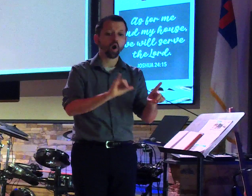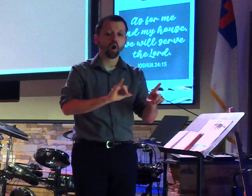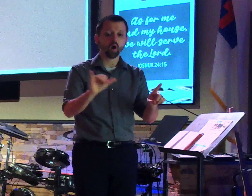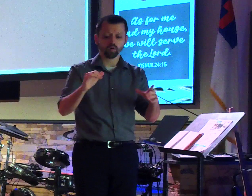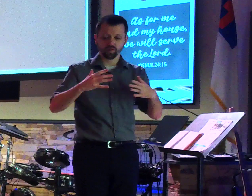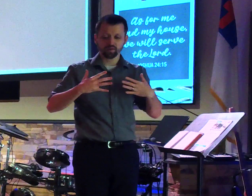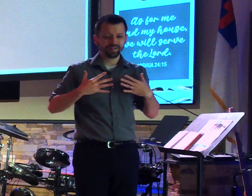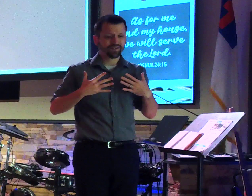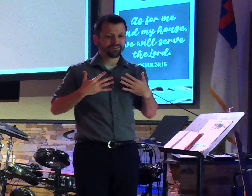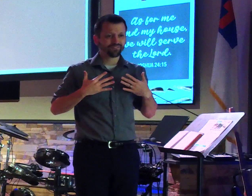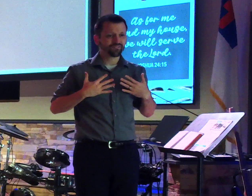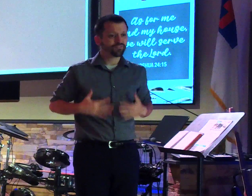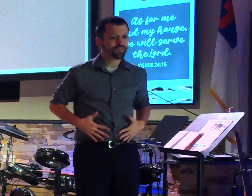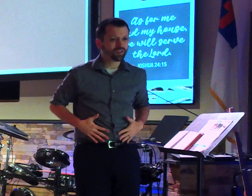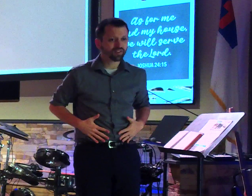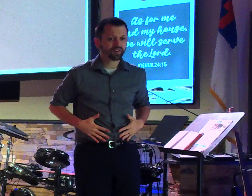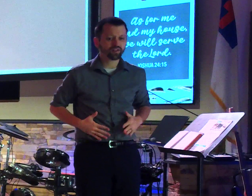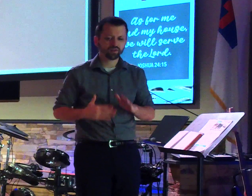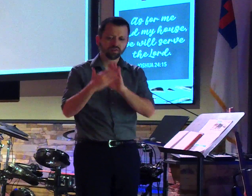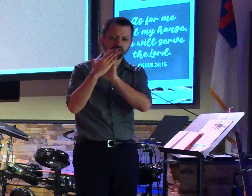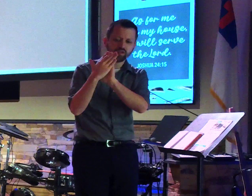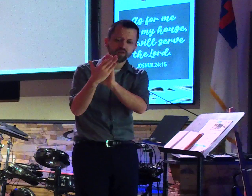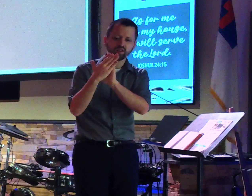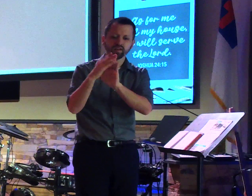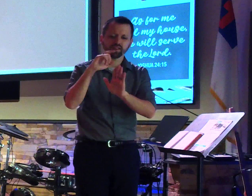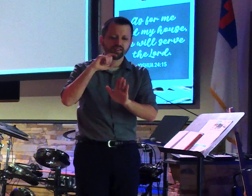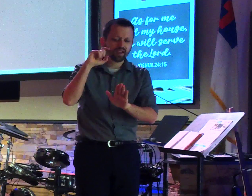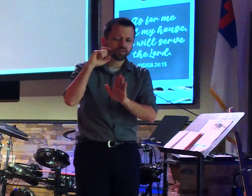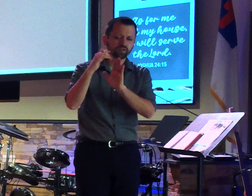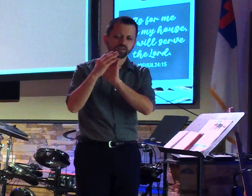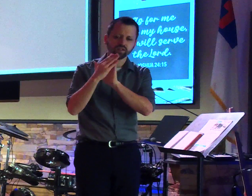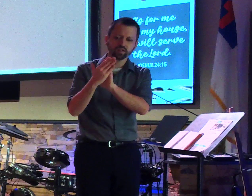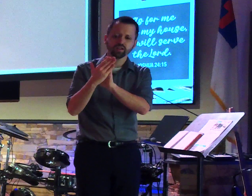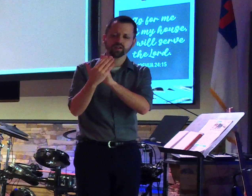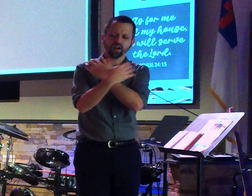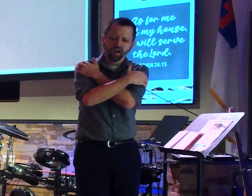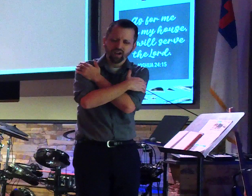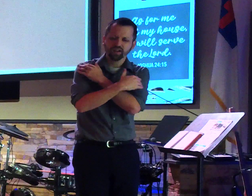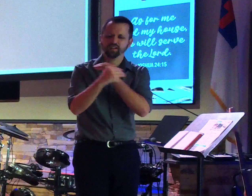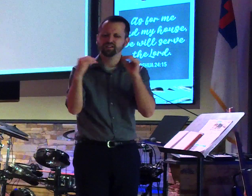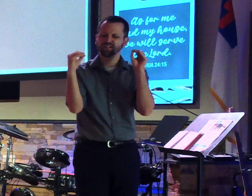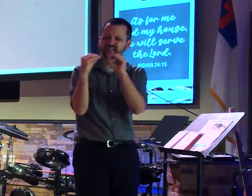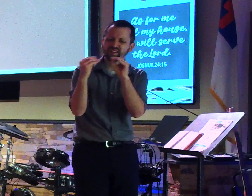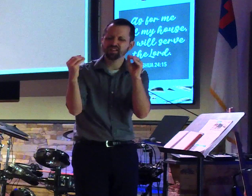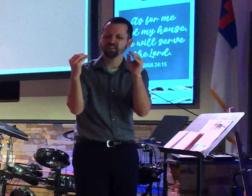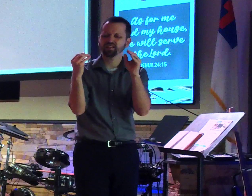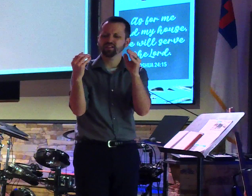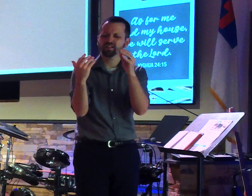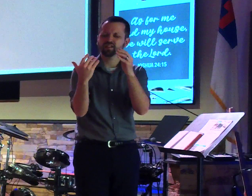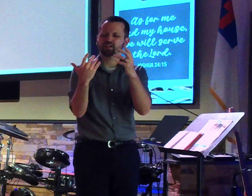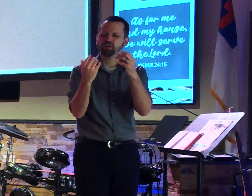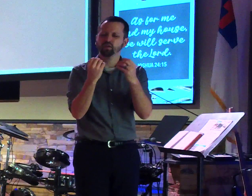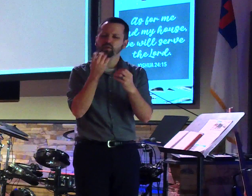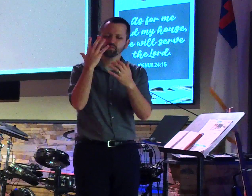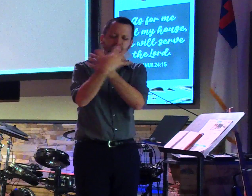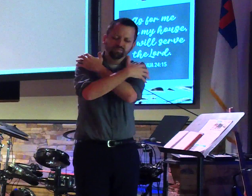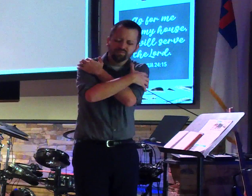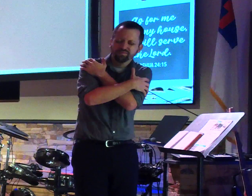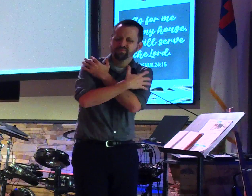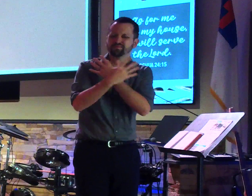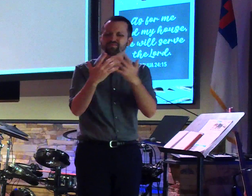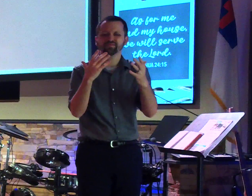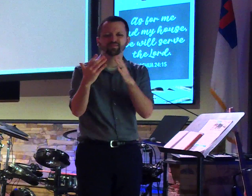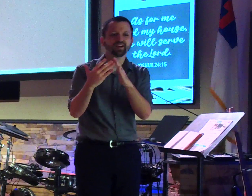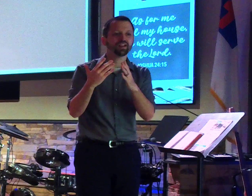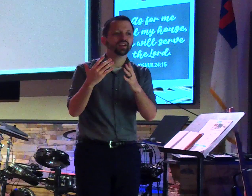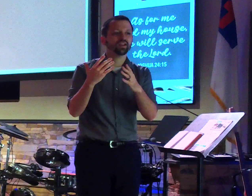close physically, sexually, if you will. Those hugs, those kisses, those warm embraces, that intimacy, that